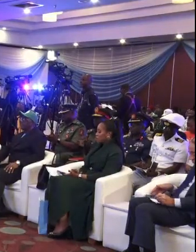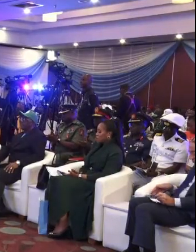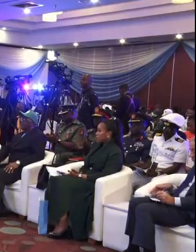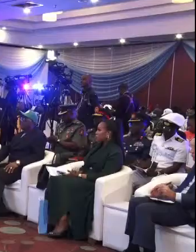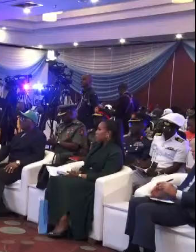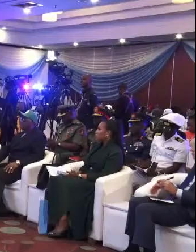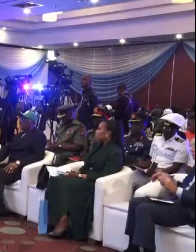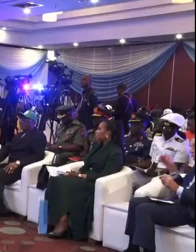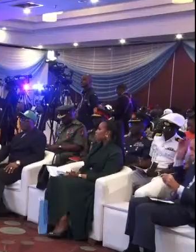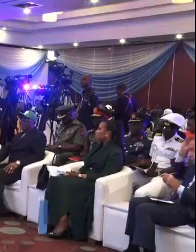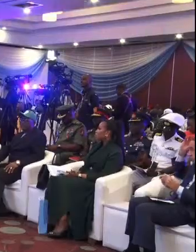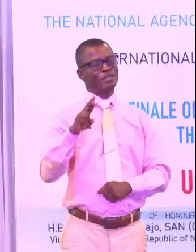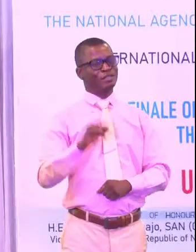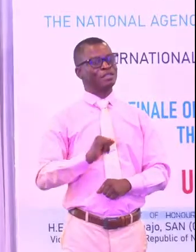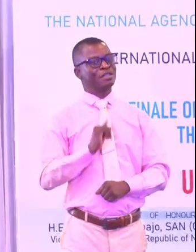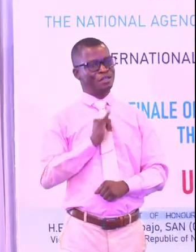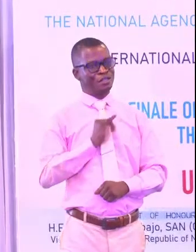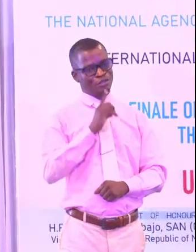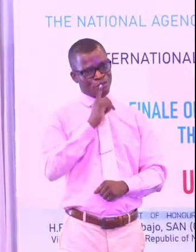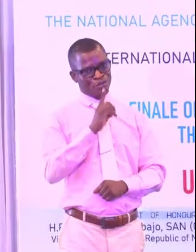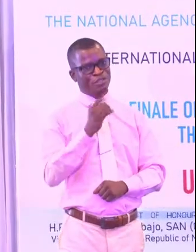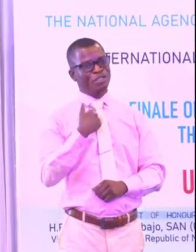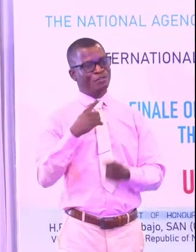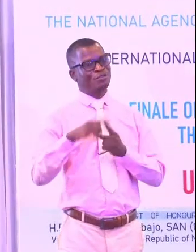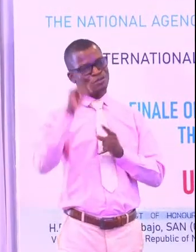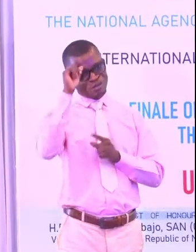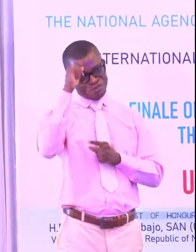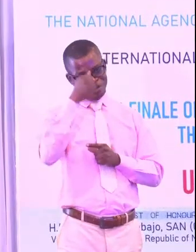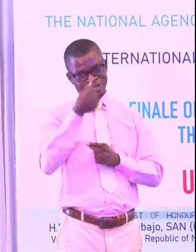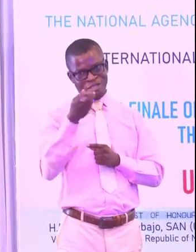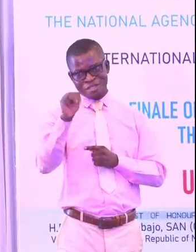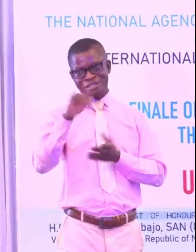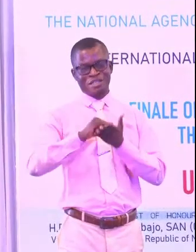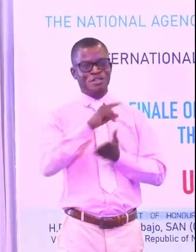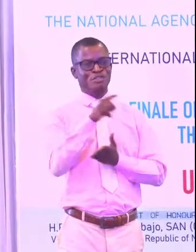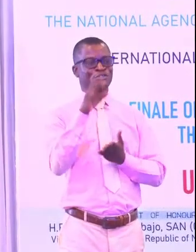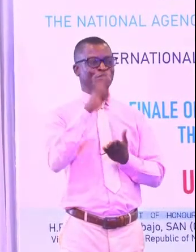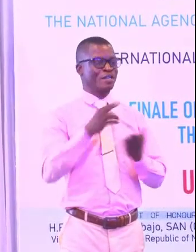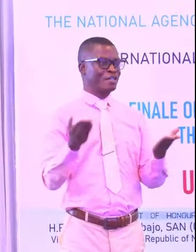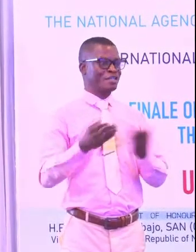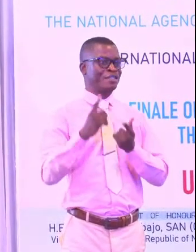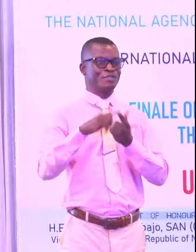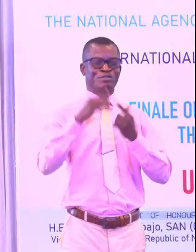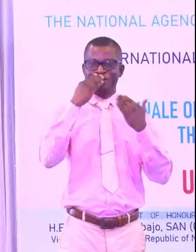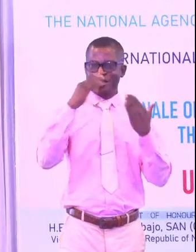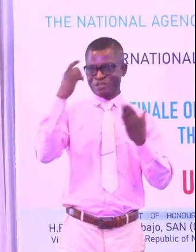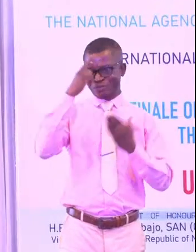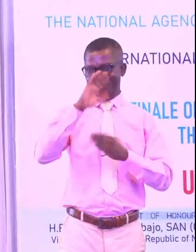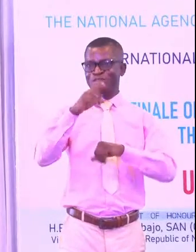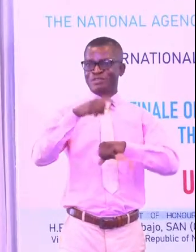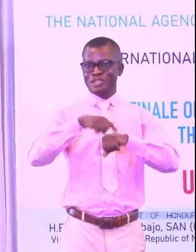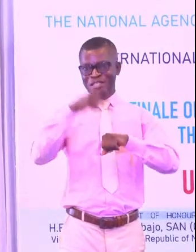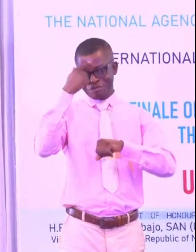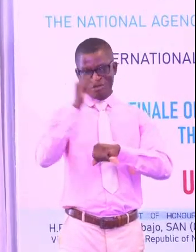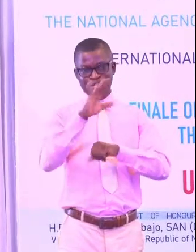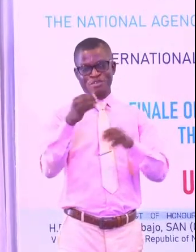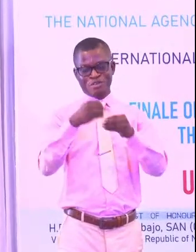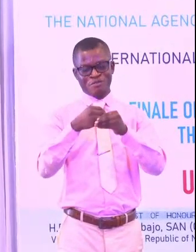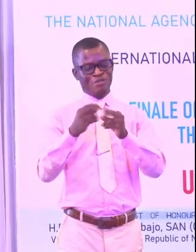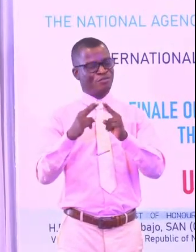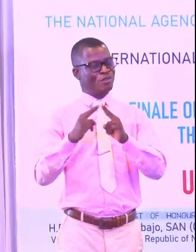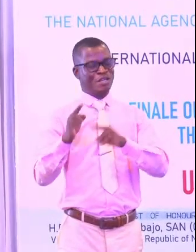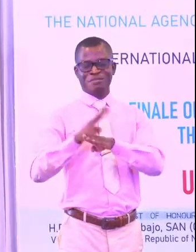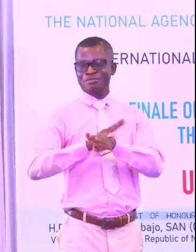So I actually had to remind them that you are here just to thank you for your time. I know your office is one of the busiest in this